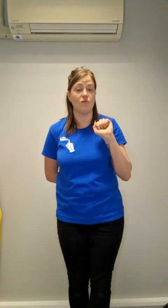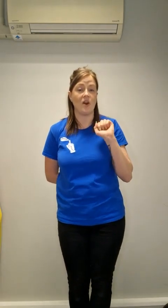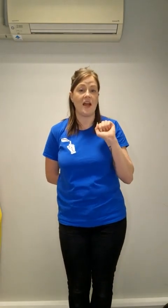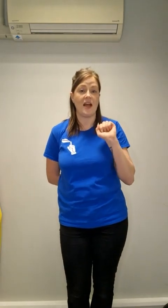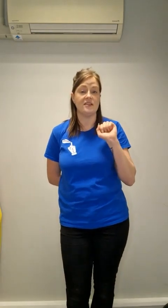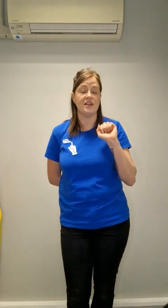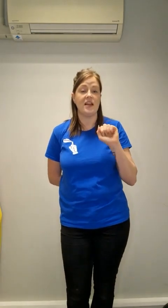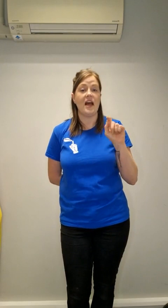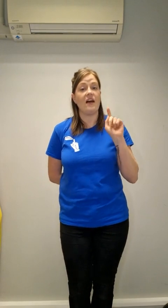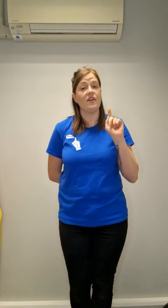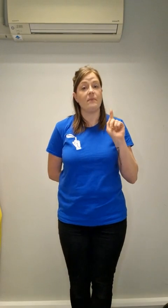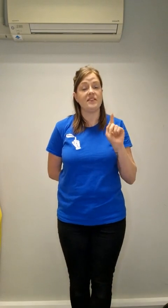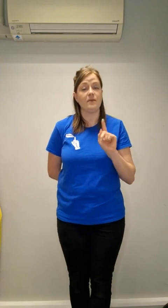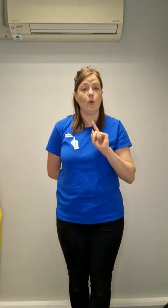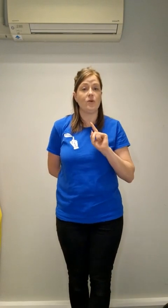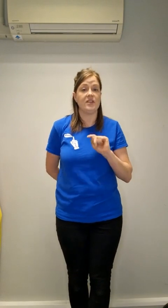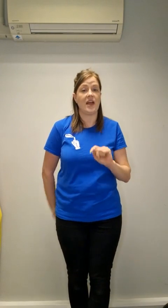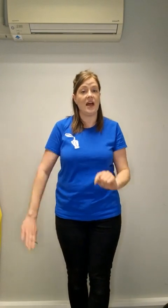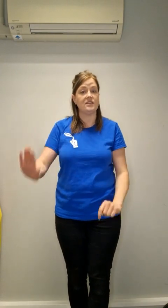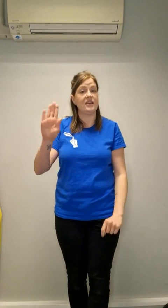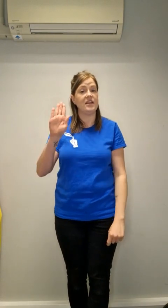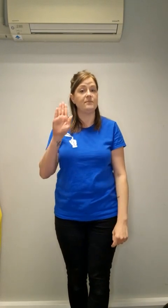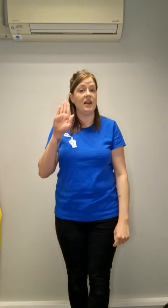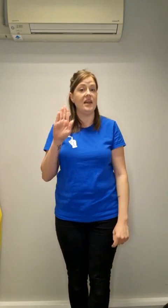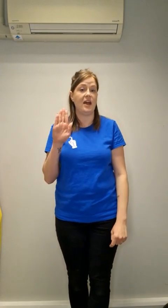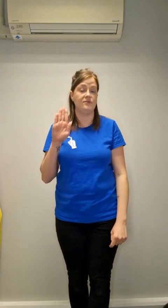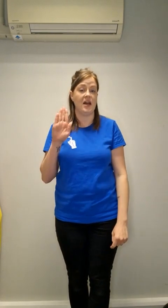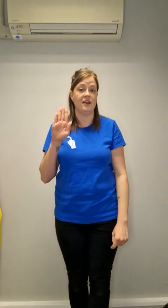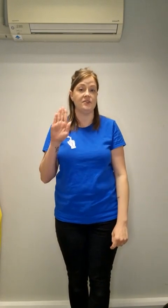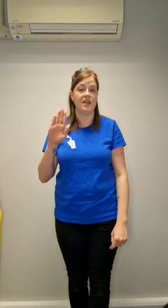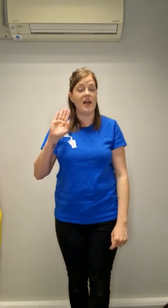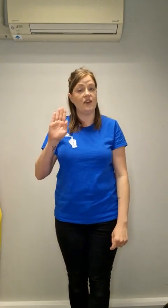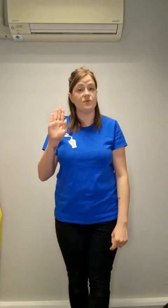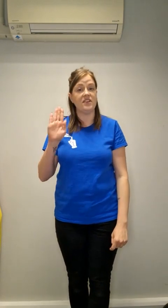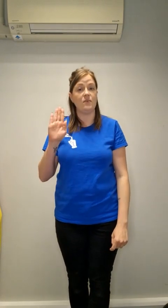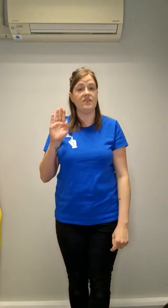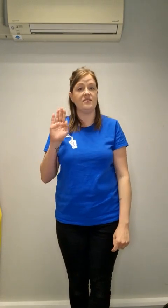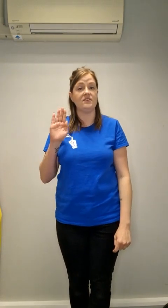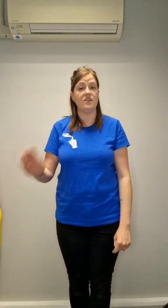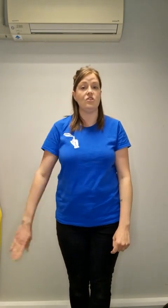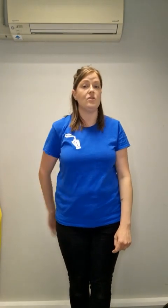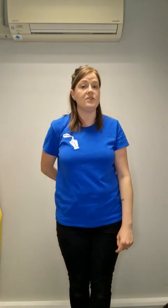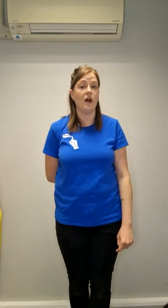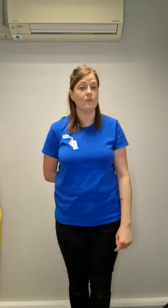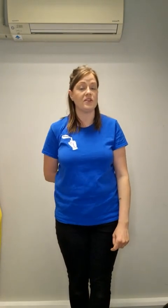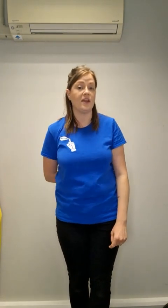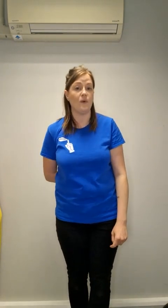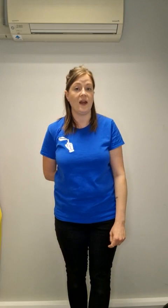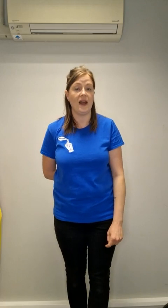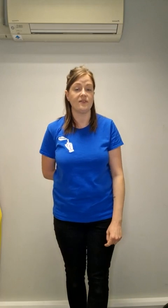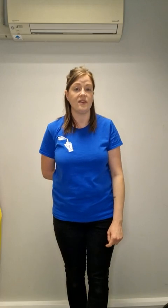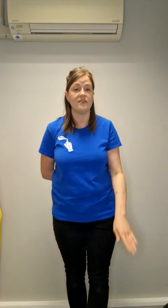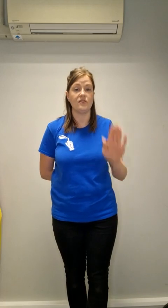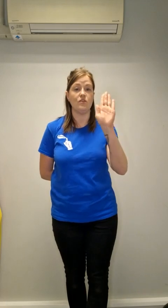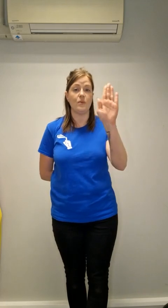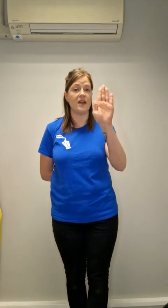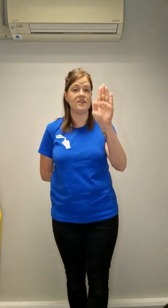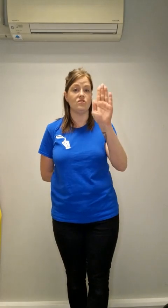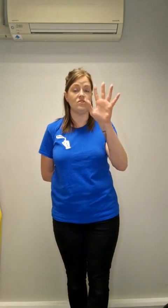right hand. And then my supporting hand is my left hand. And you'll see when this isn't in use, I will tuck it away out of sight so that you pay attention to